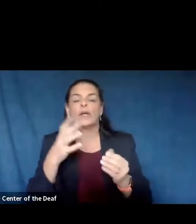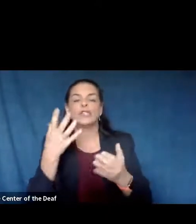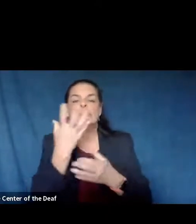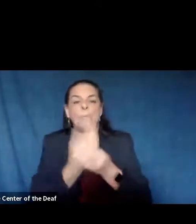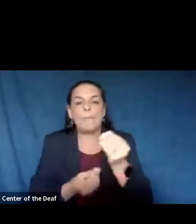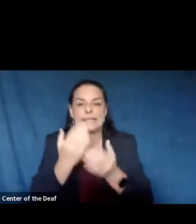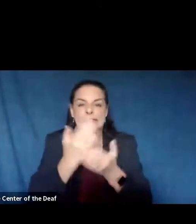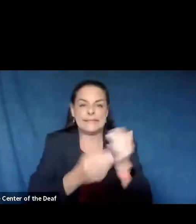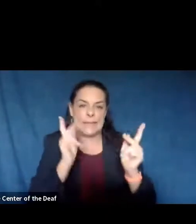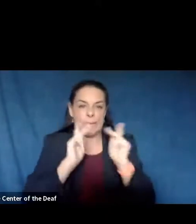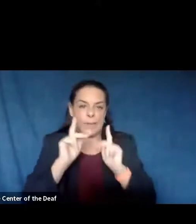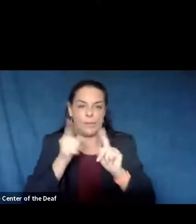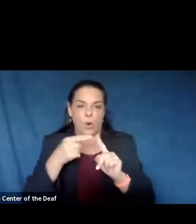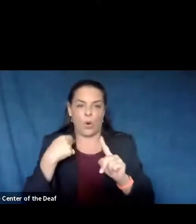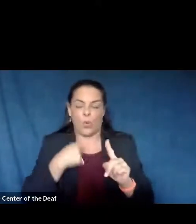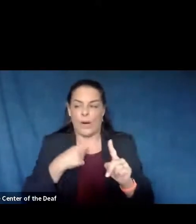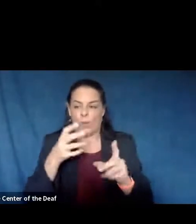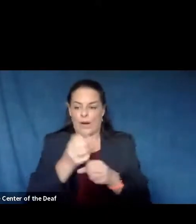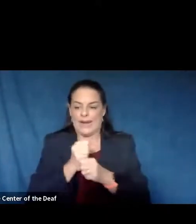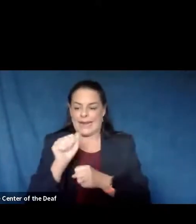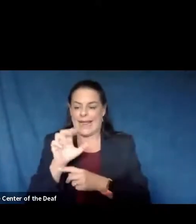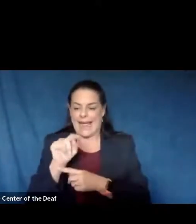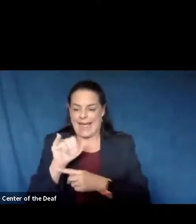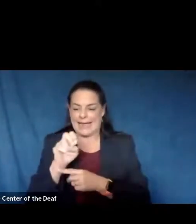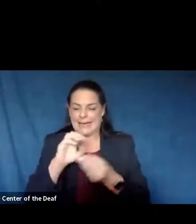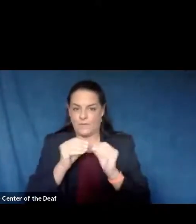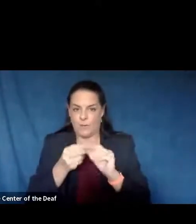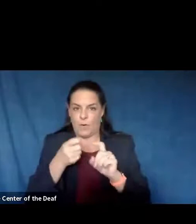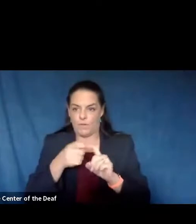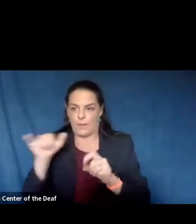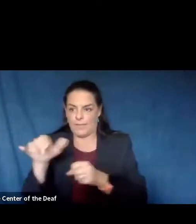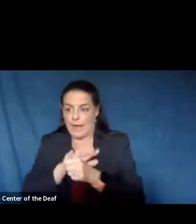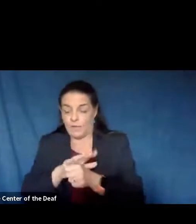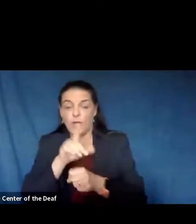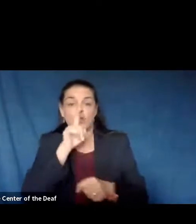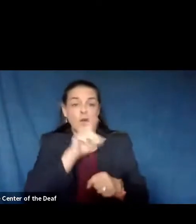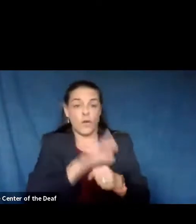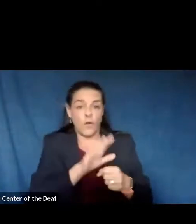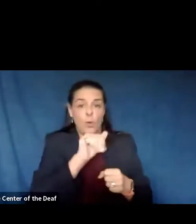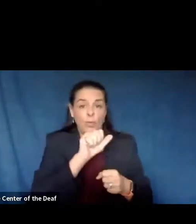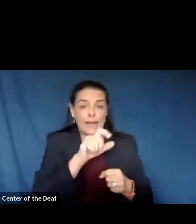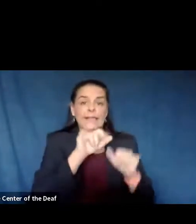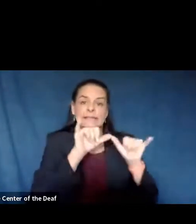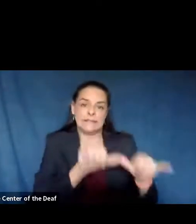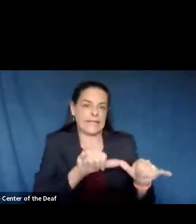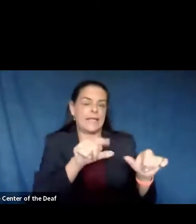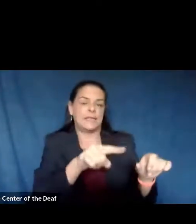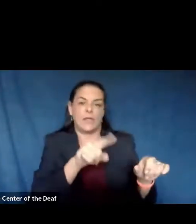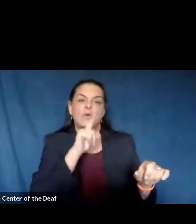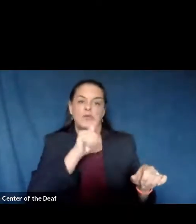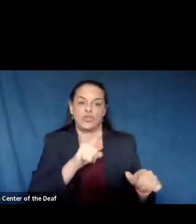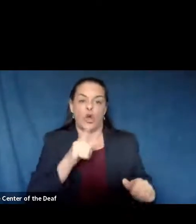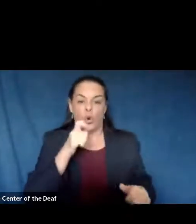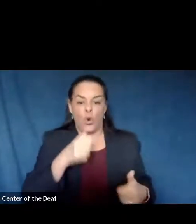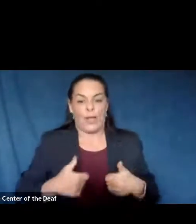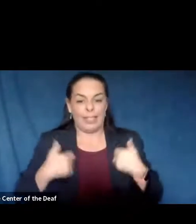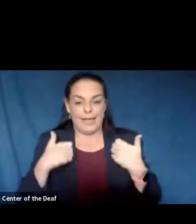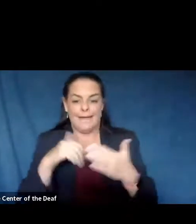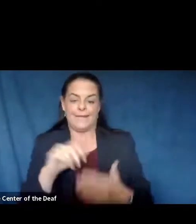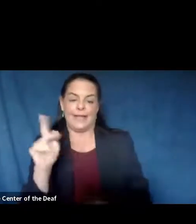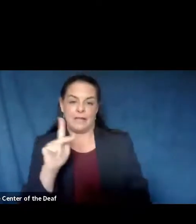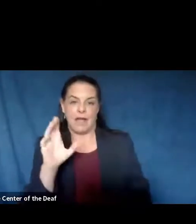when we were pulling in the inactive number from that jurisdiction. So the confirmed cases have been staying, and those are ones that are living in Knox County.